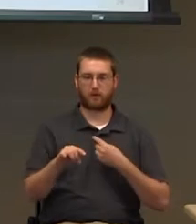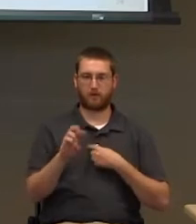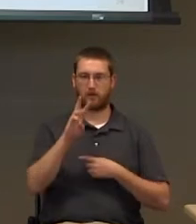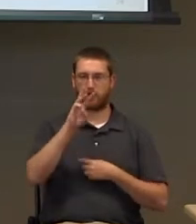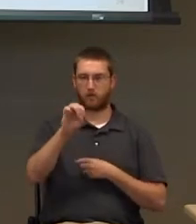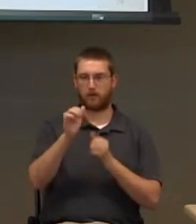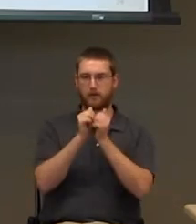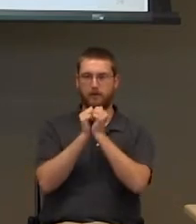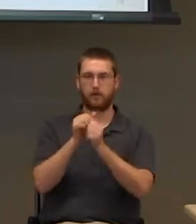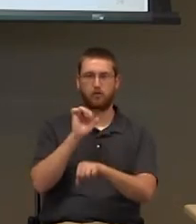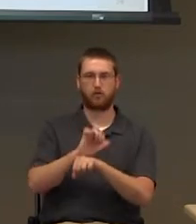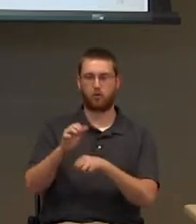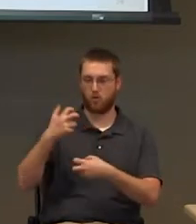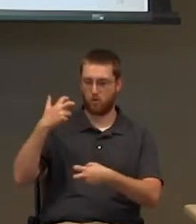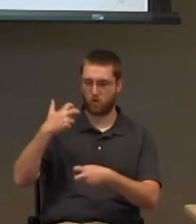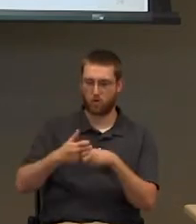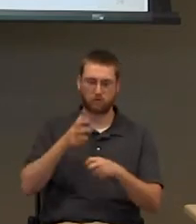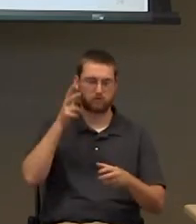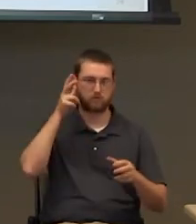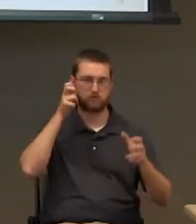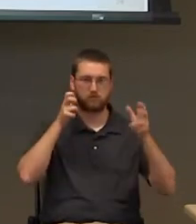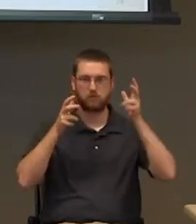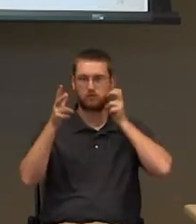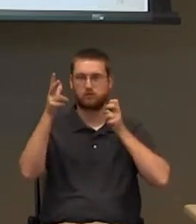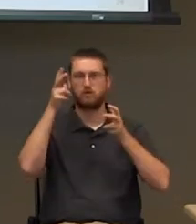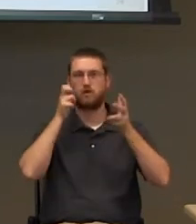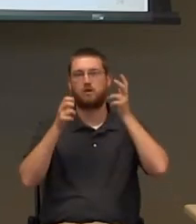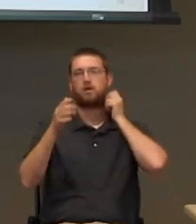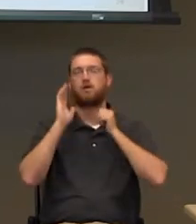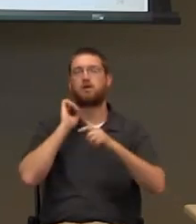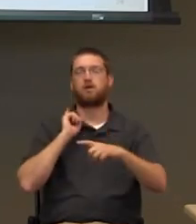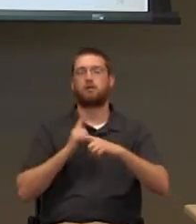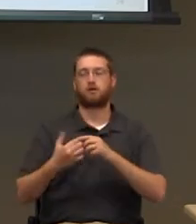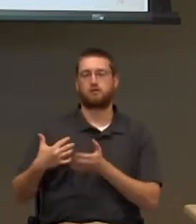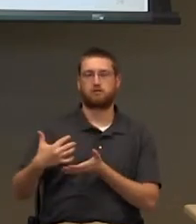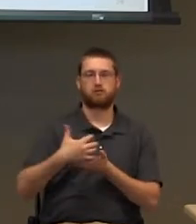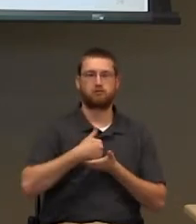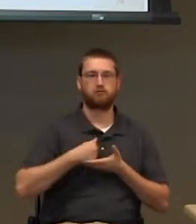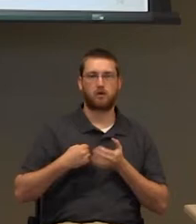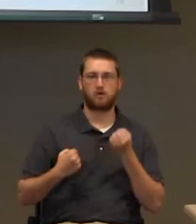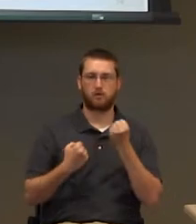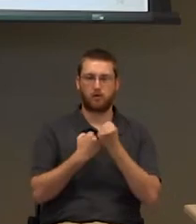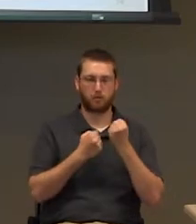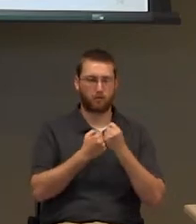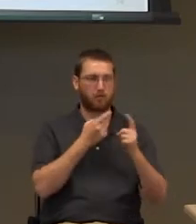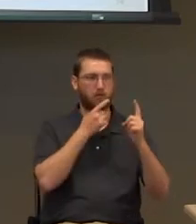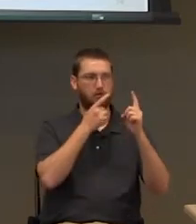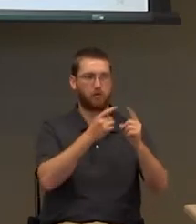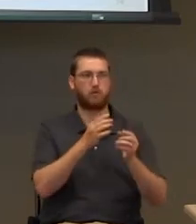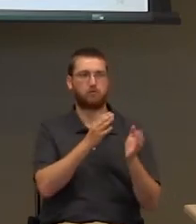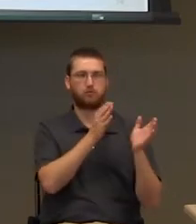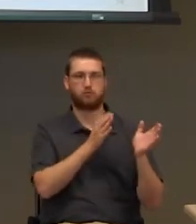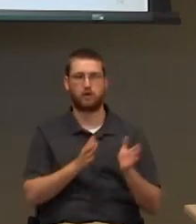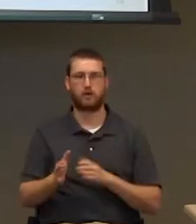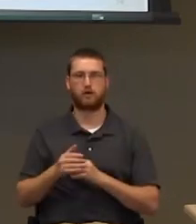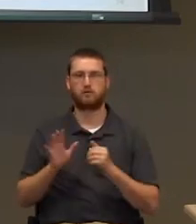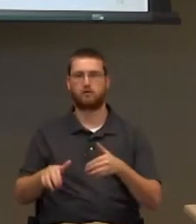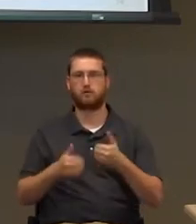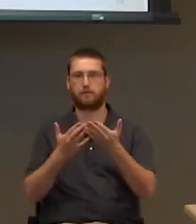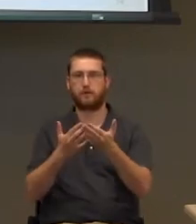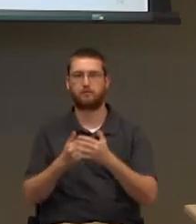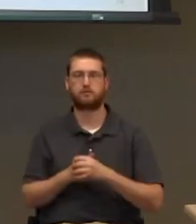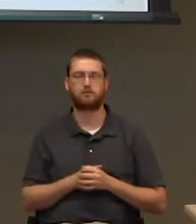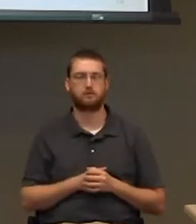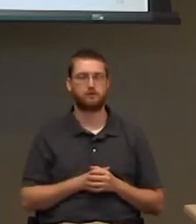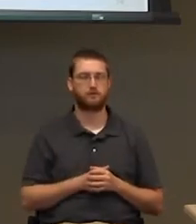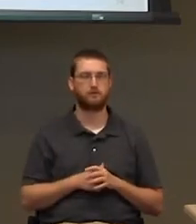hard to hear what everybody had to say and build support for the goals, for the strategies, for the recommendations. I know that